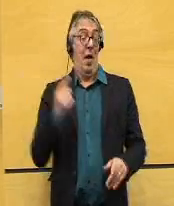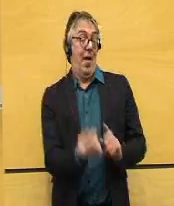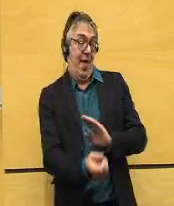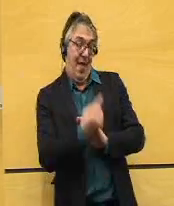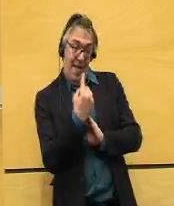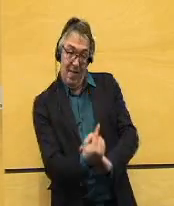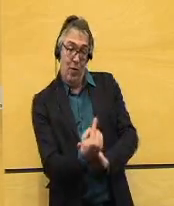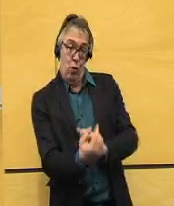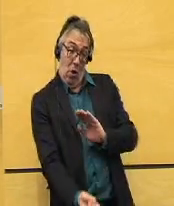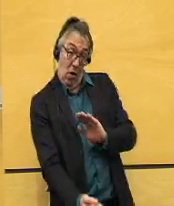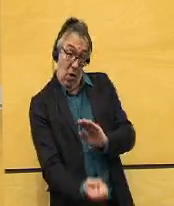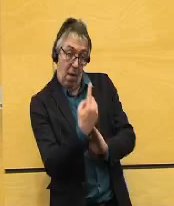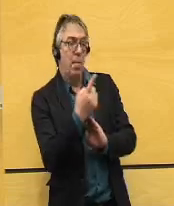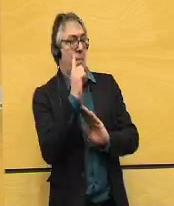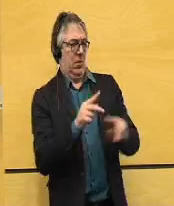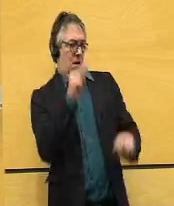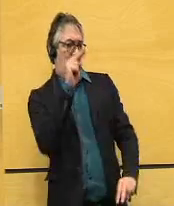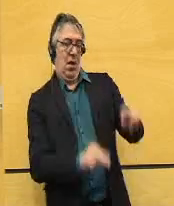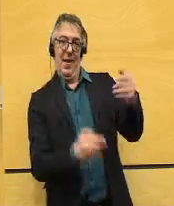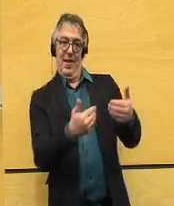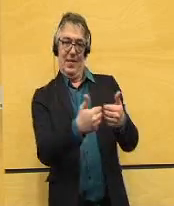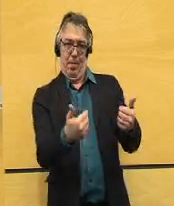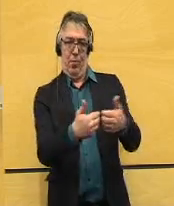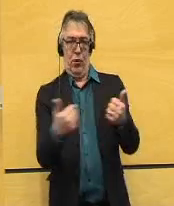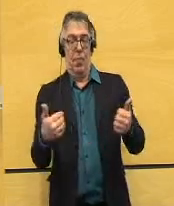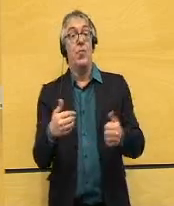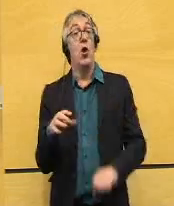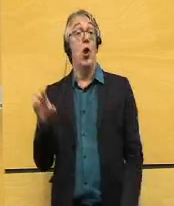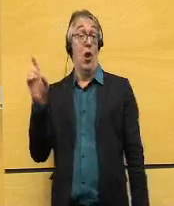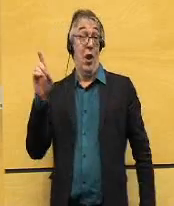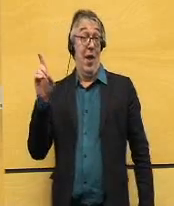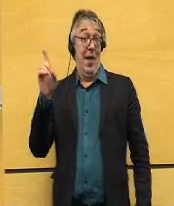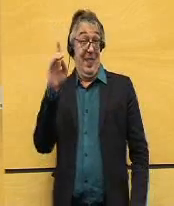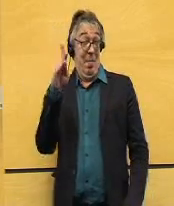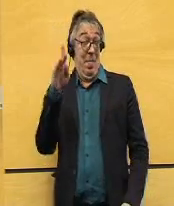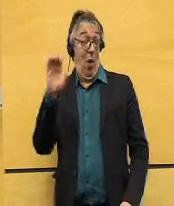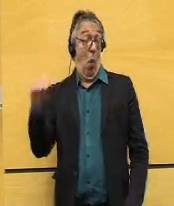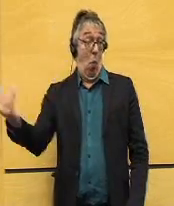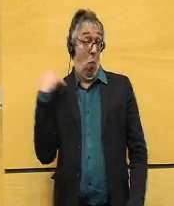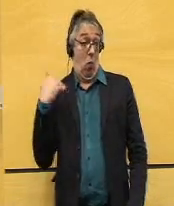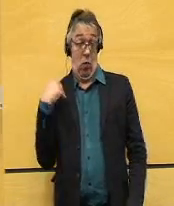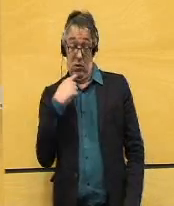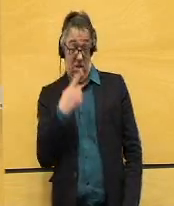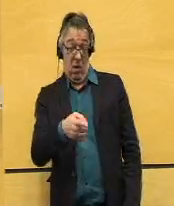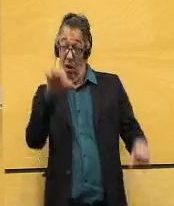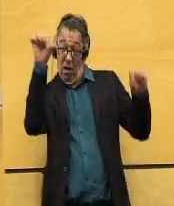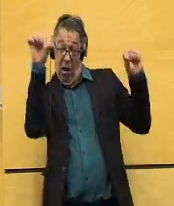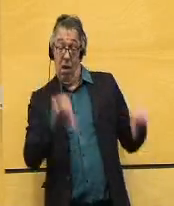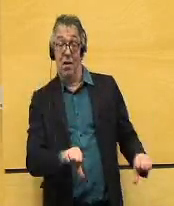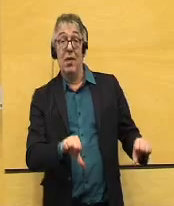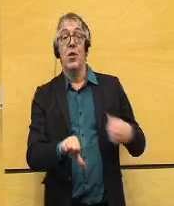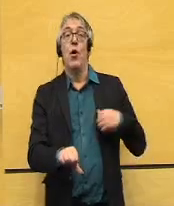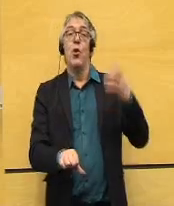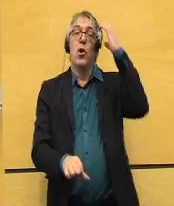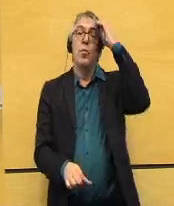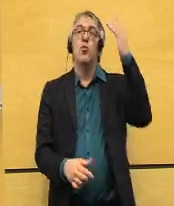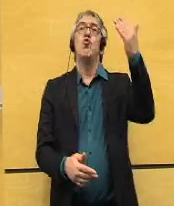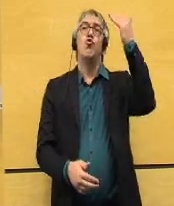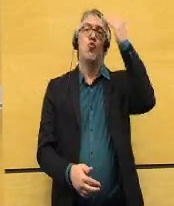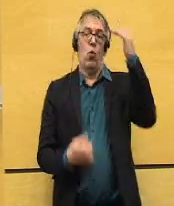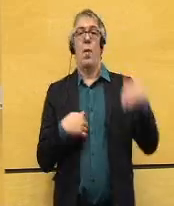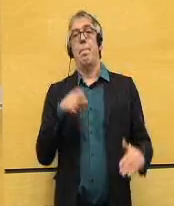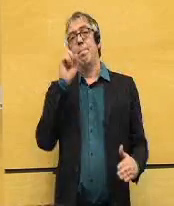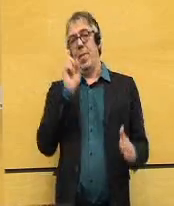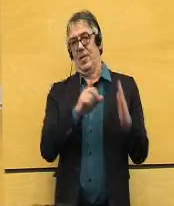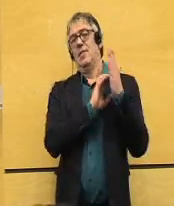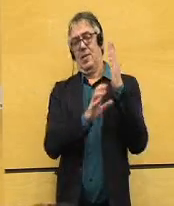others, and the authorities are conscious of the fact that there may need to be an amendment of this paragraph,